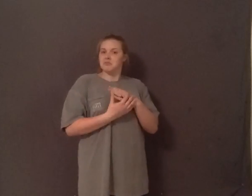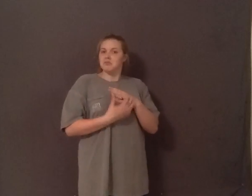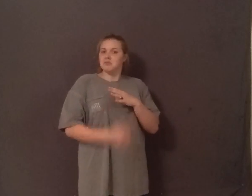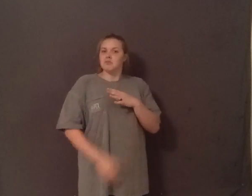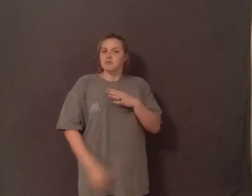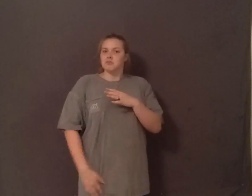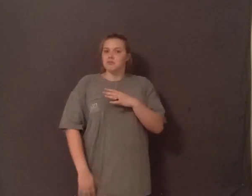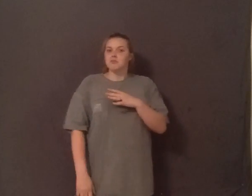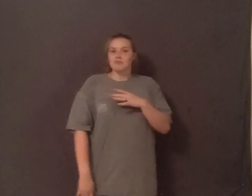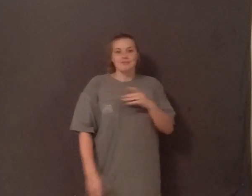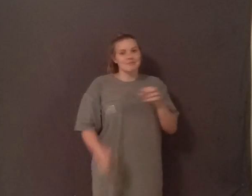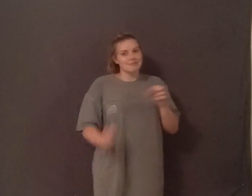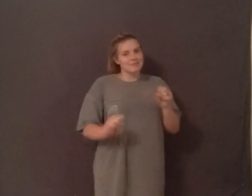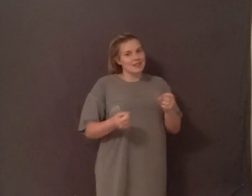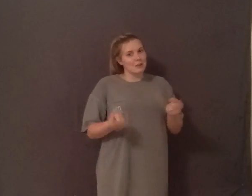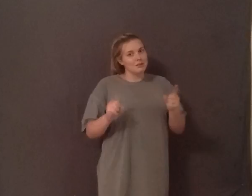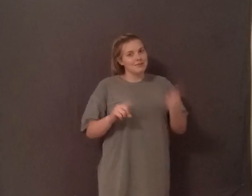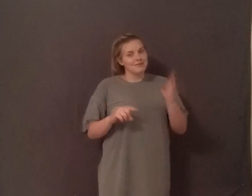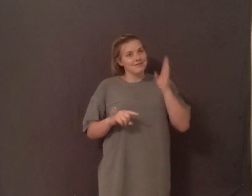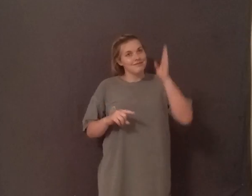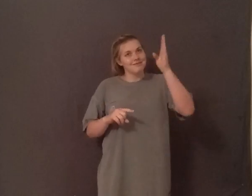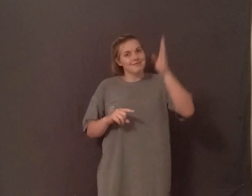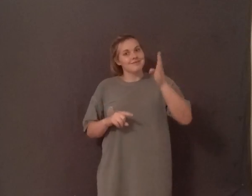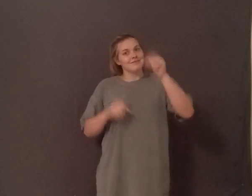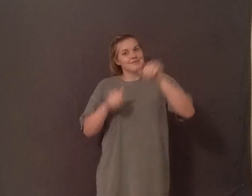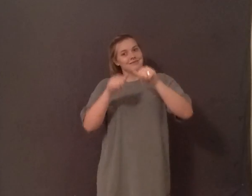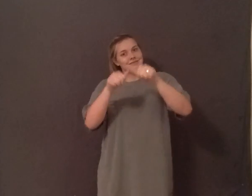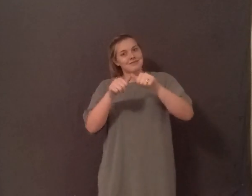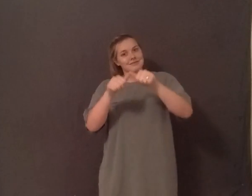Well, that can happen in the future as well. We don't know what all the effects are of anything.